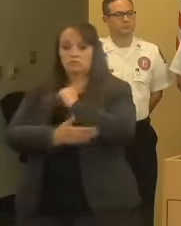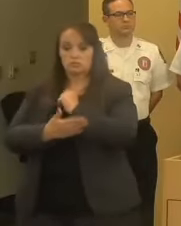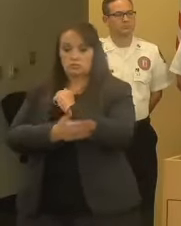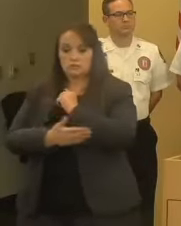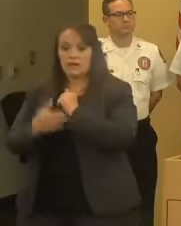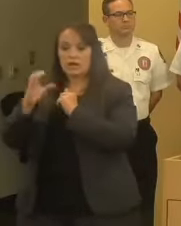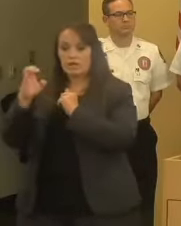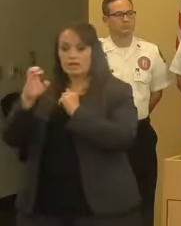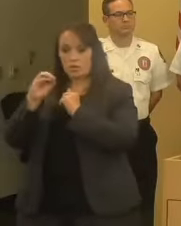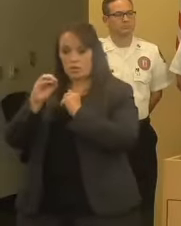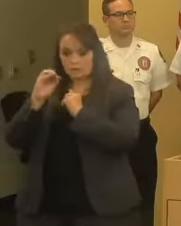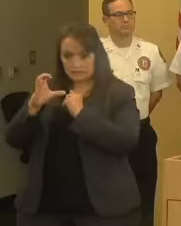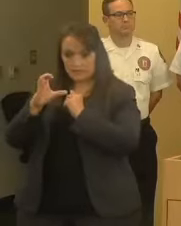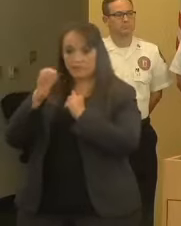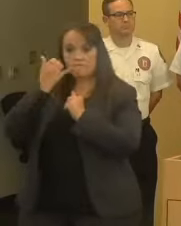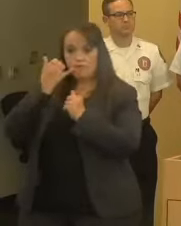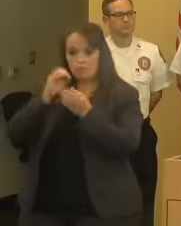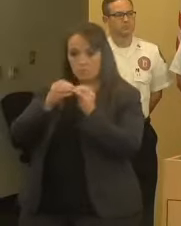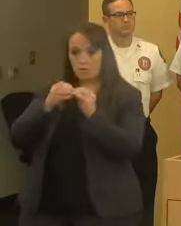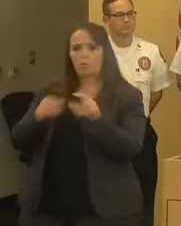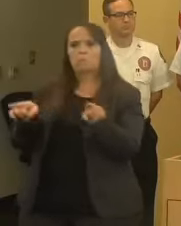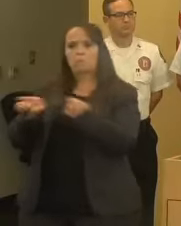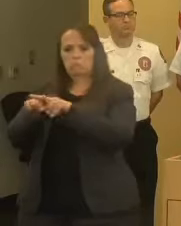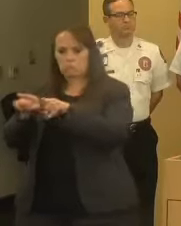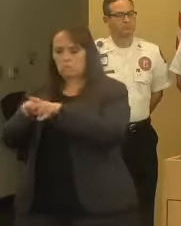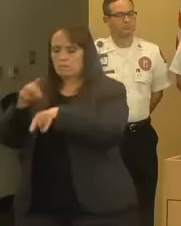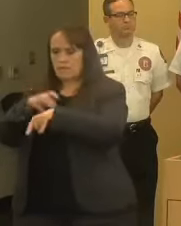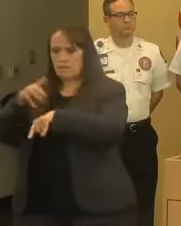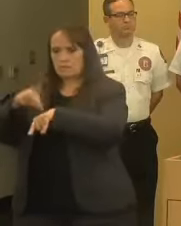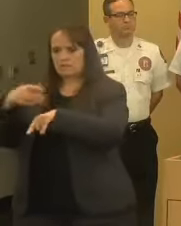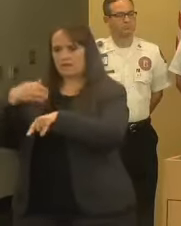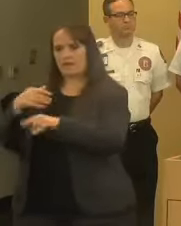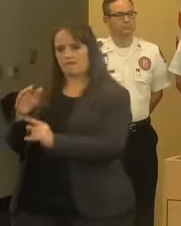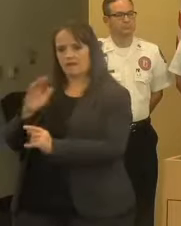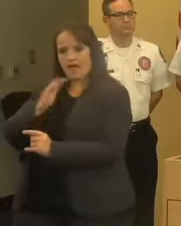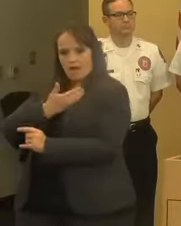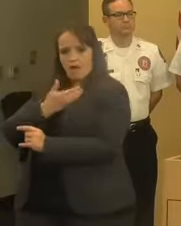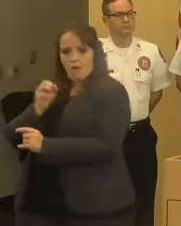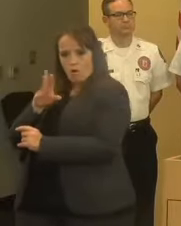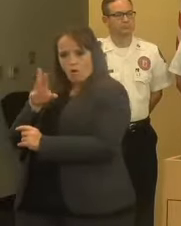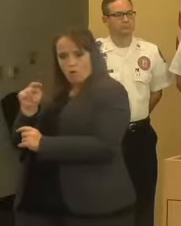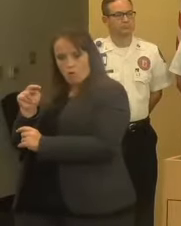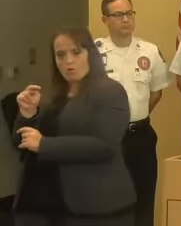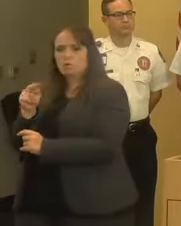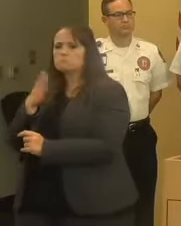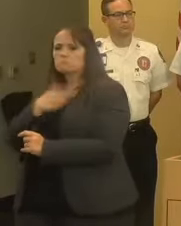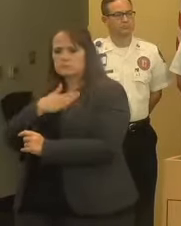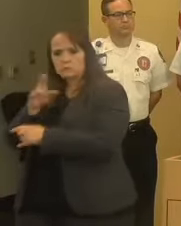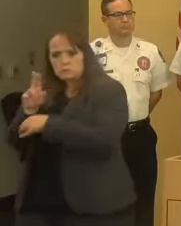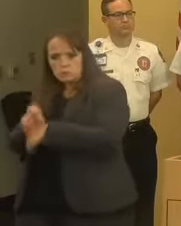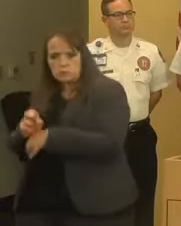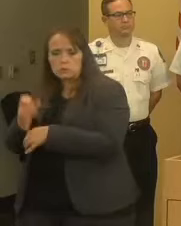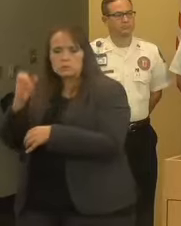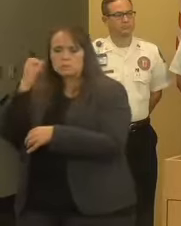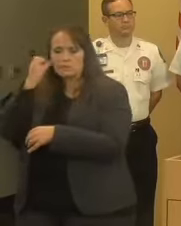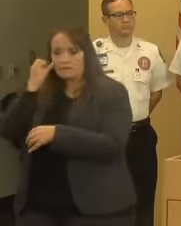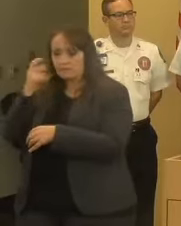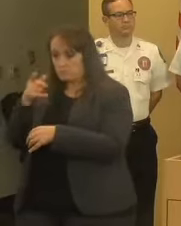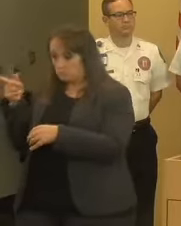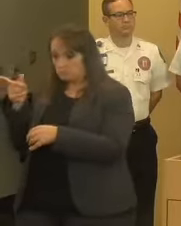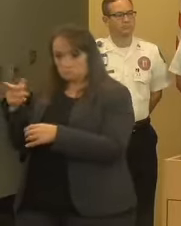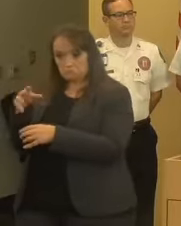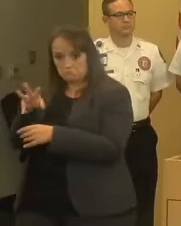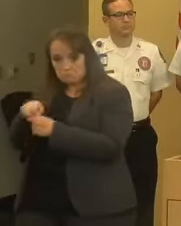citizen information line, we at Mount Pleasant will also have an information line for our citizens. I would encourage you to use that if you're in Mount